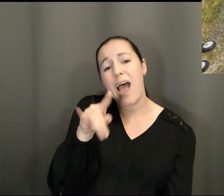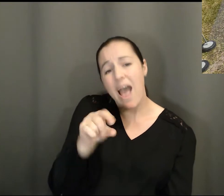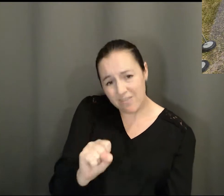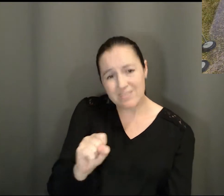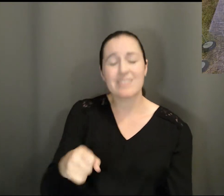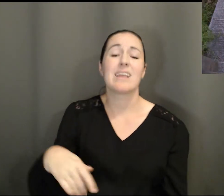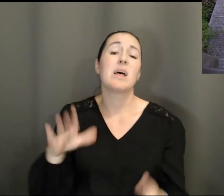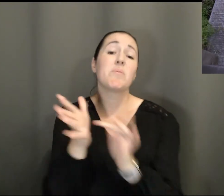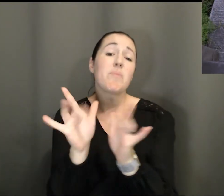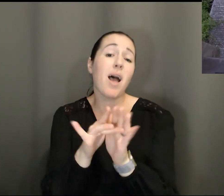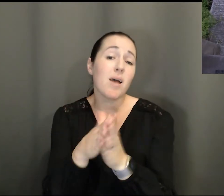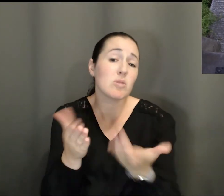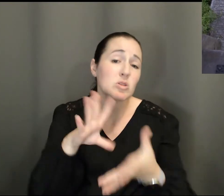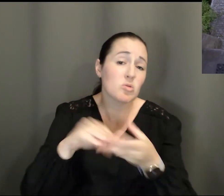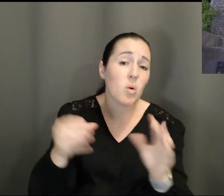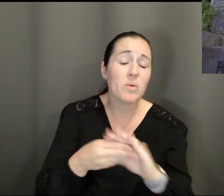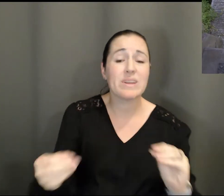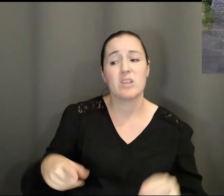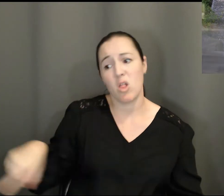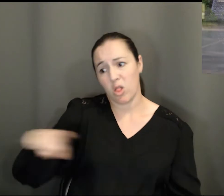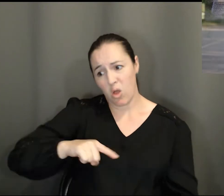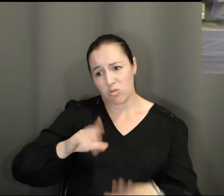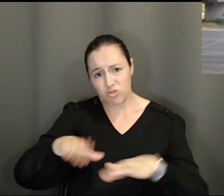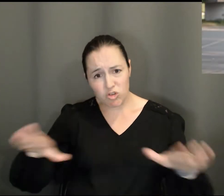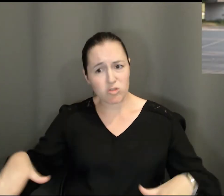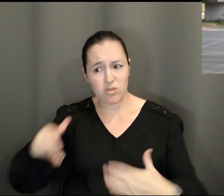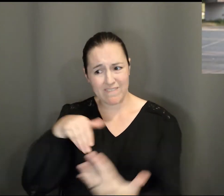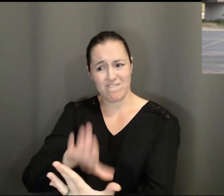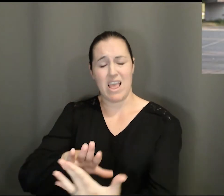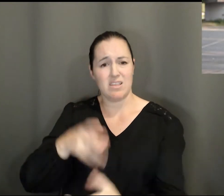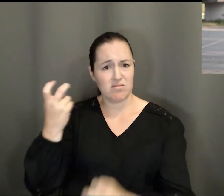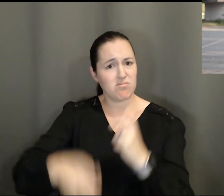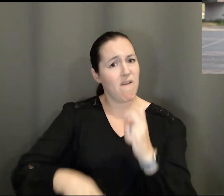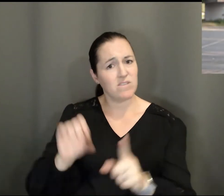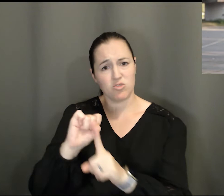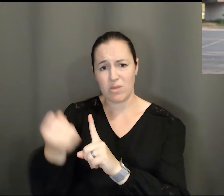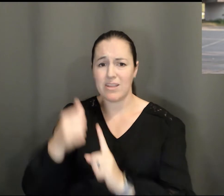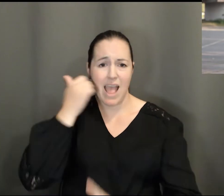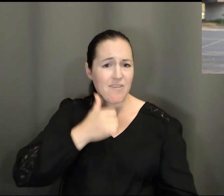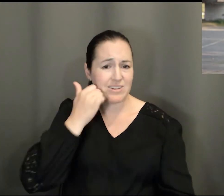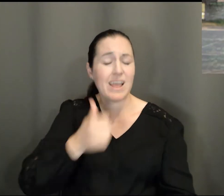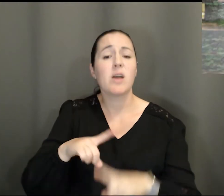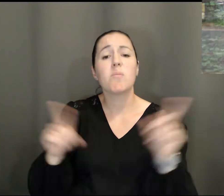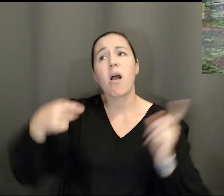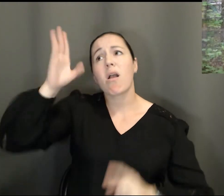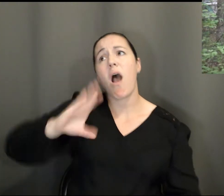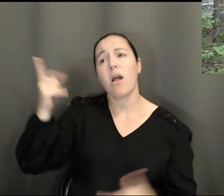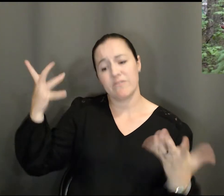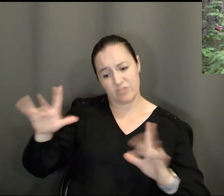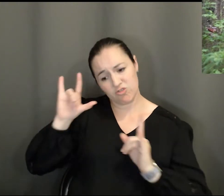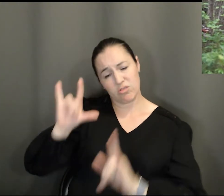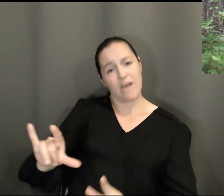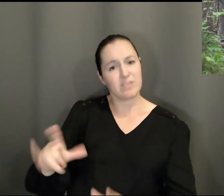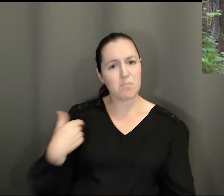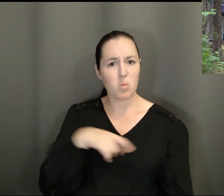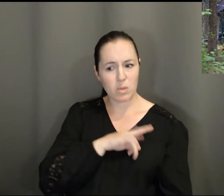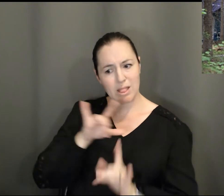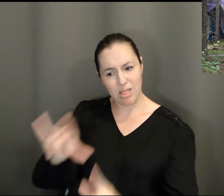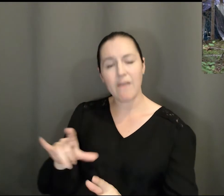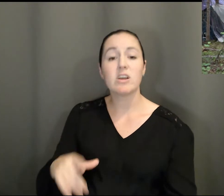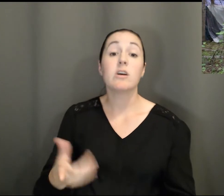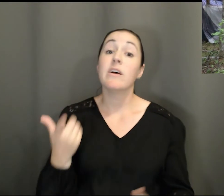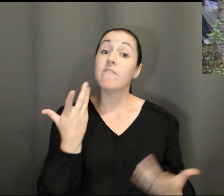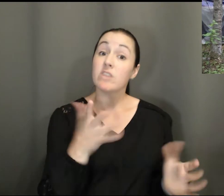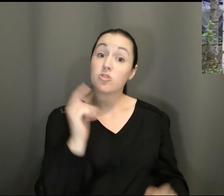know, these children who face difficult circumstances every day, that they're loved by God and loved by us. We also heard about some homeless